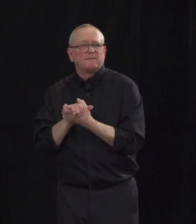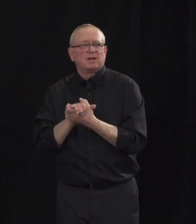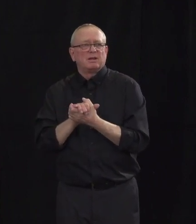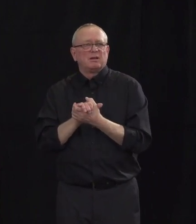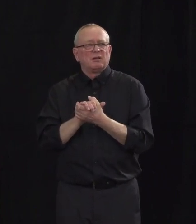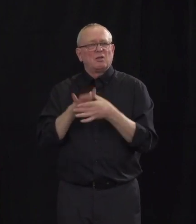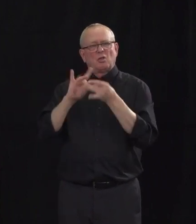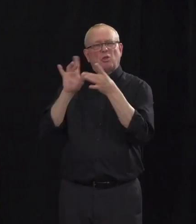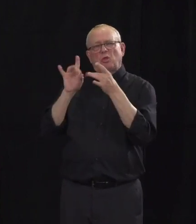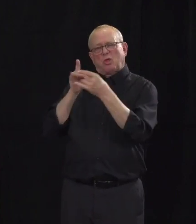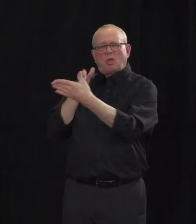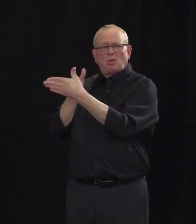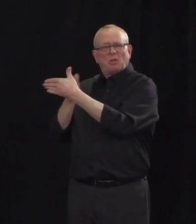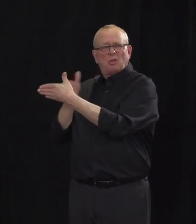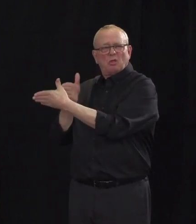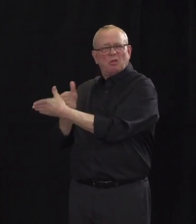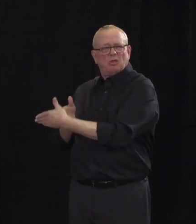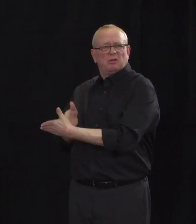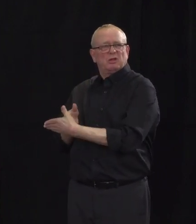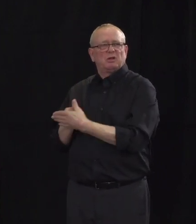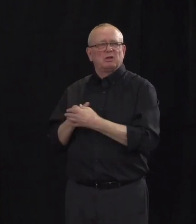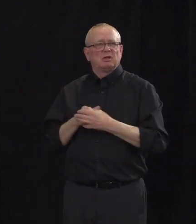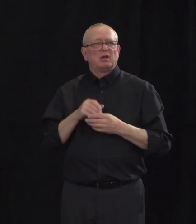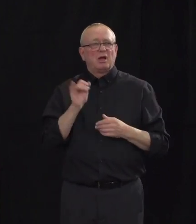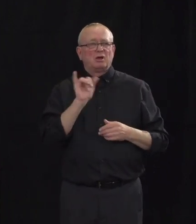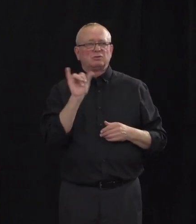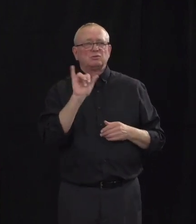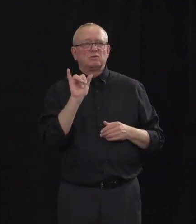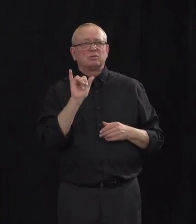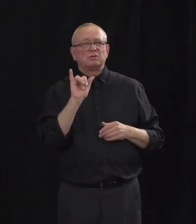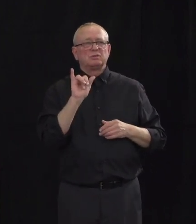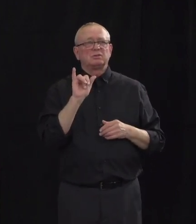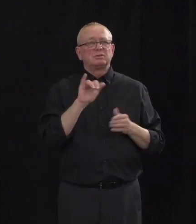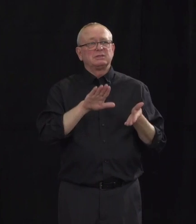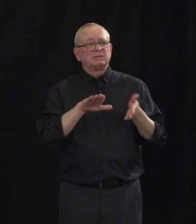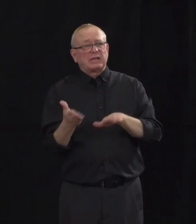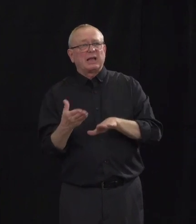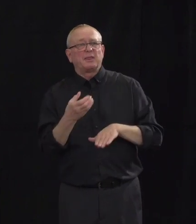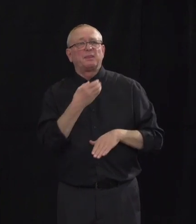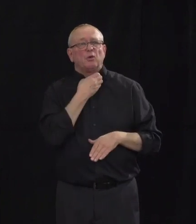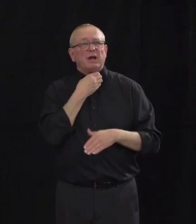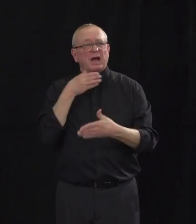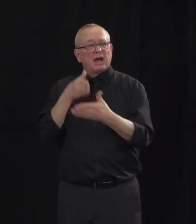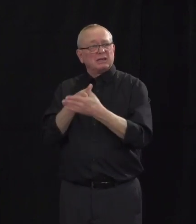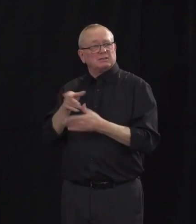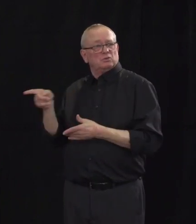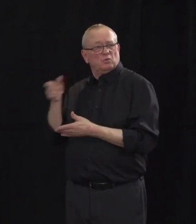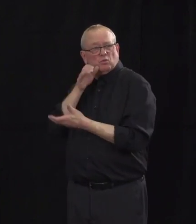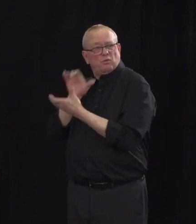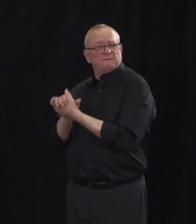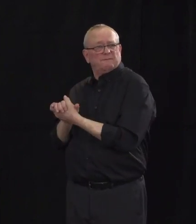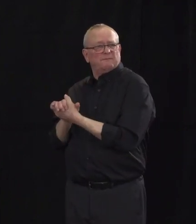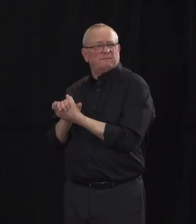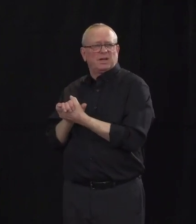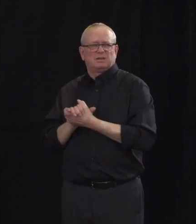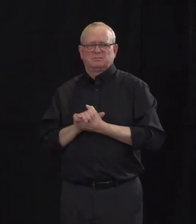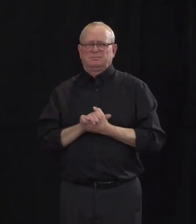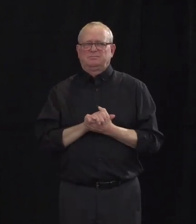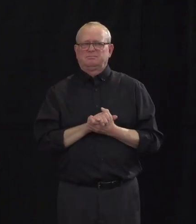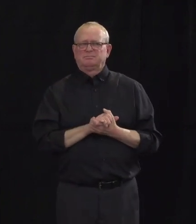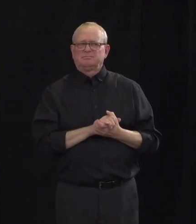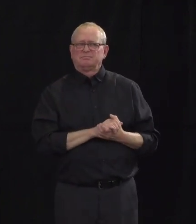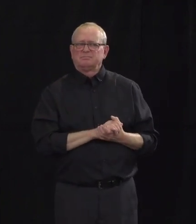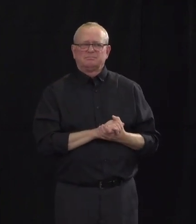including death threats that were issued against his wife. I think any Albertan would understand that a husband or wife will